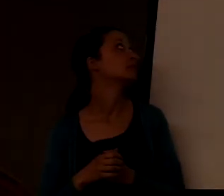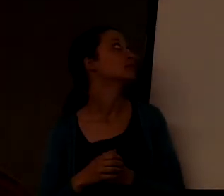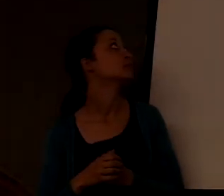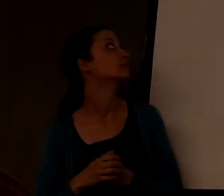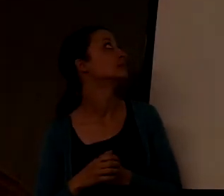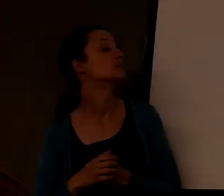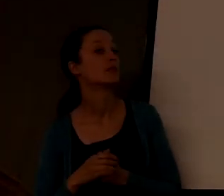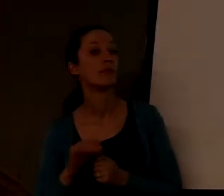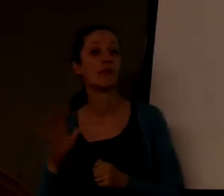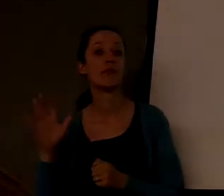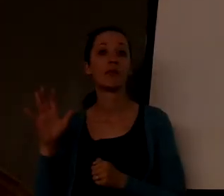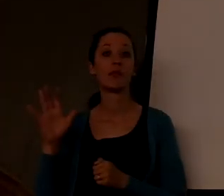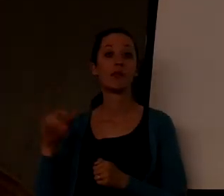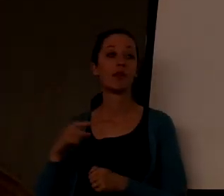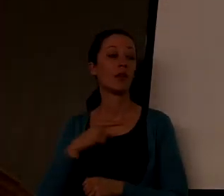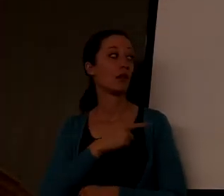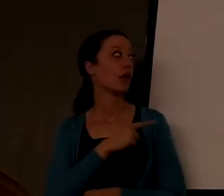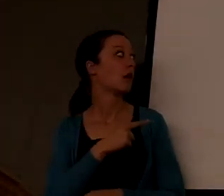And then what is this figure here?